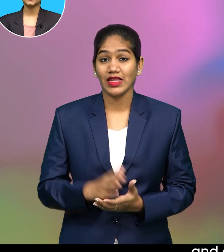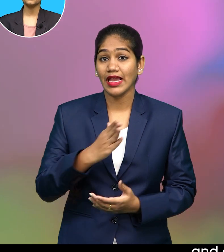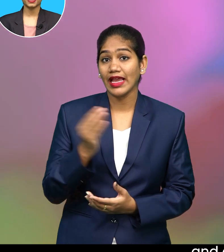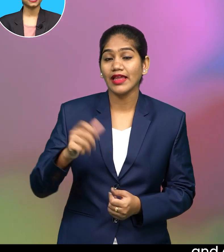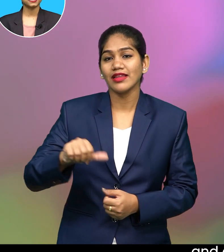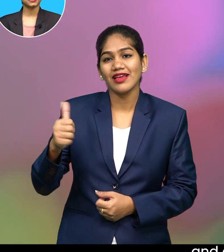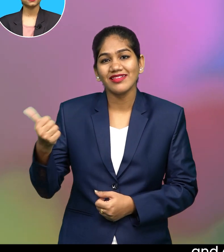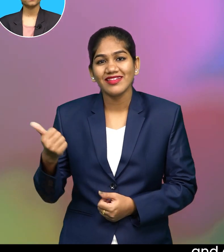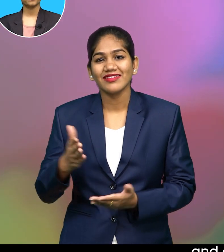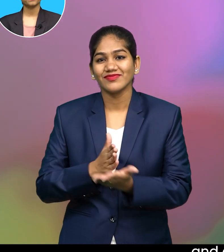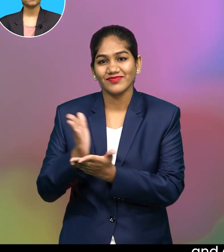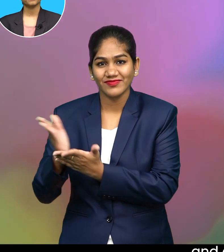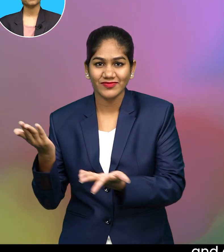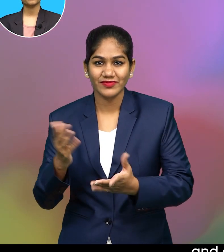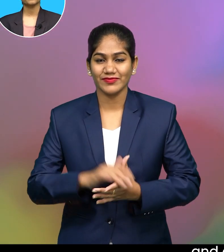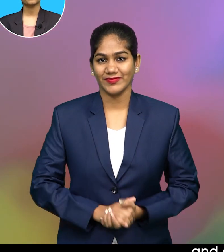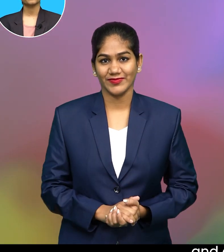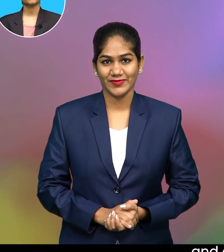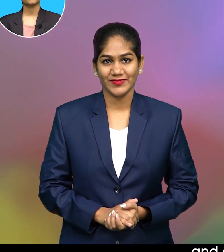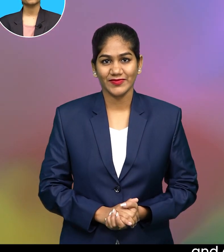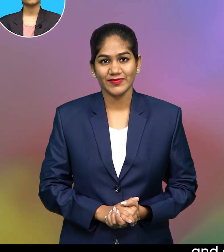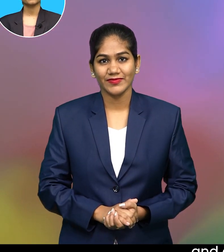and other factors.